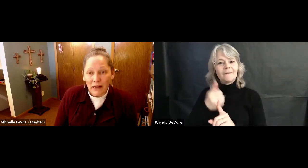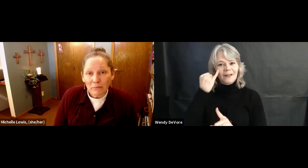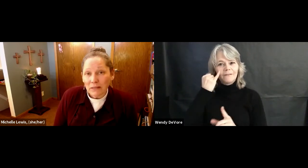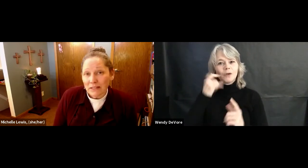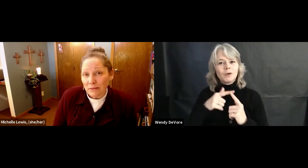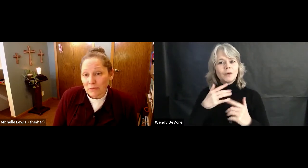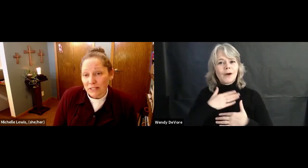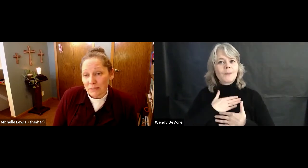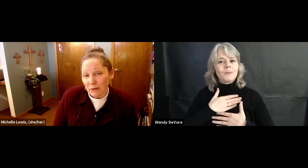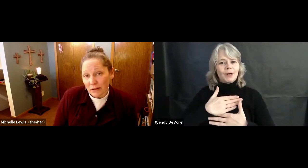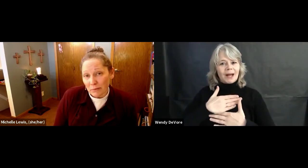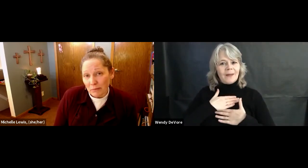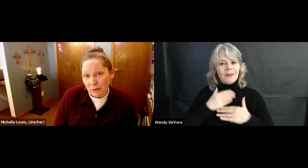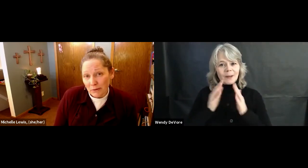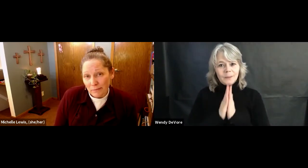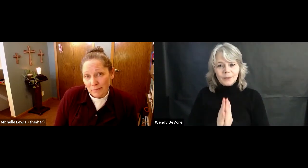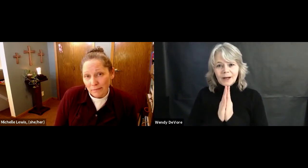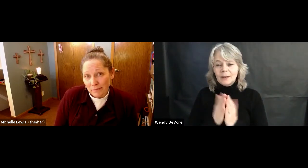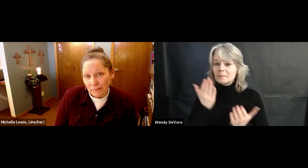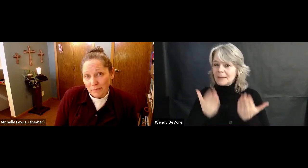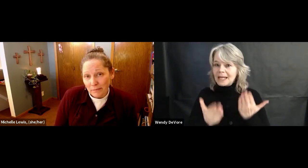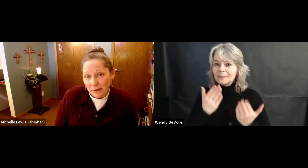And it might be assumptions about other people,